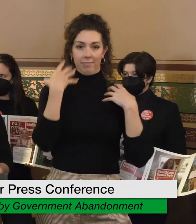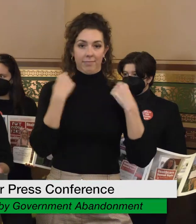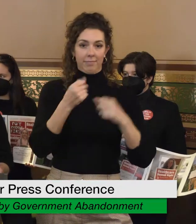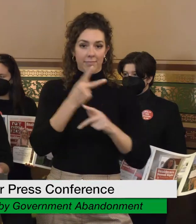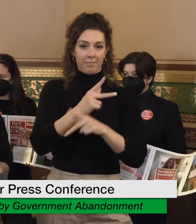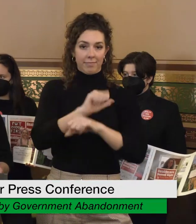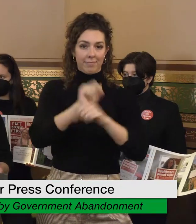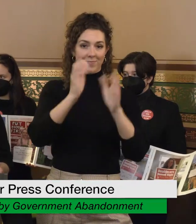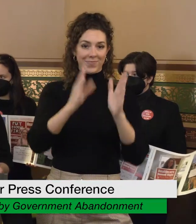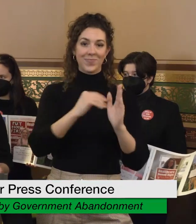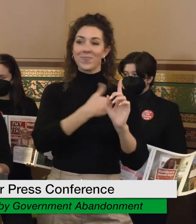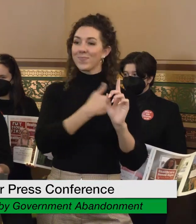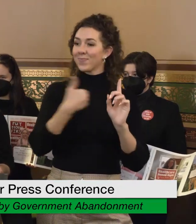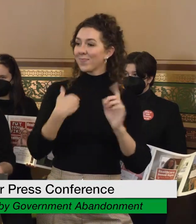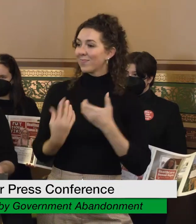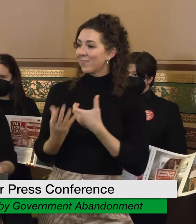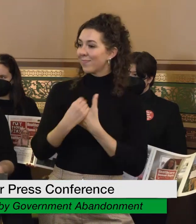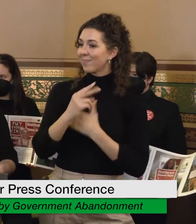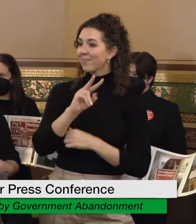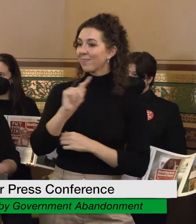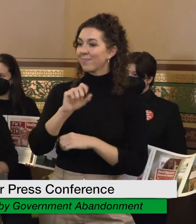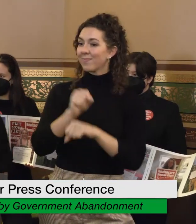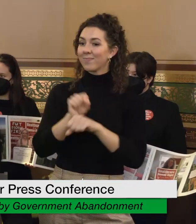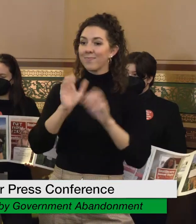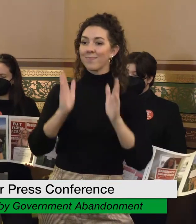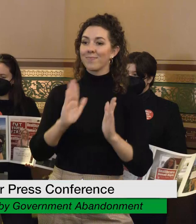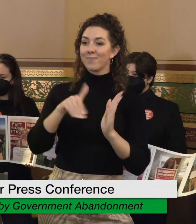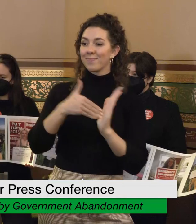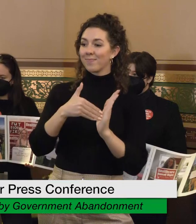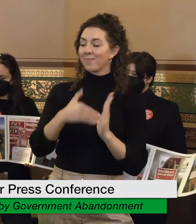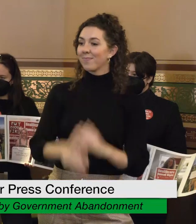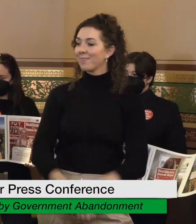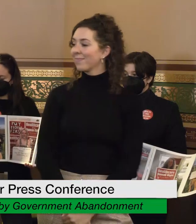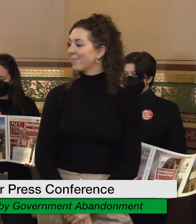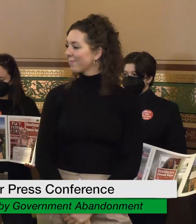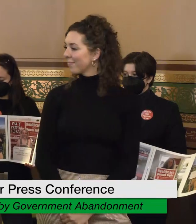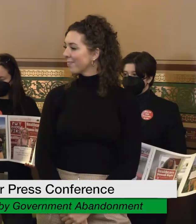a member of the Vermont Workers Center.